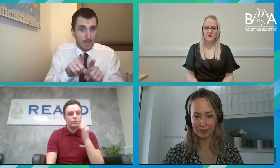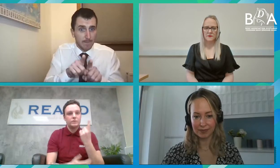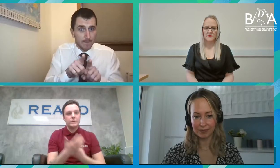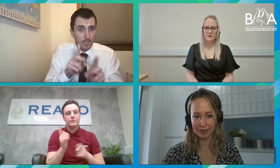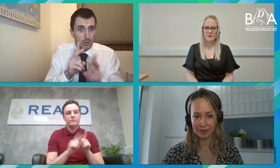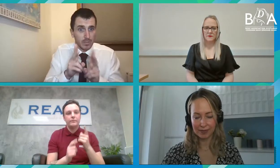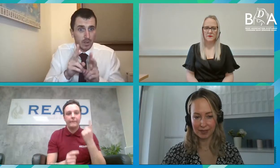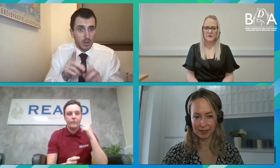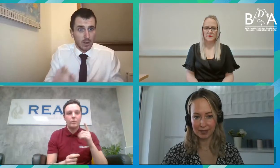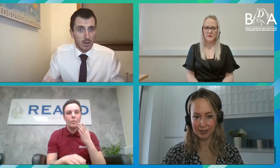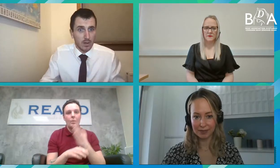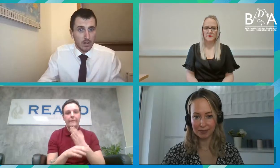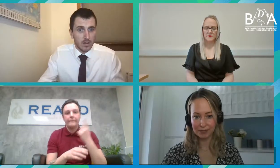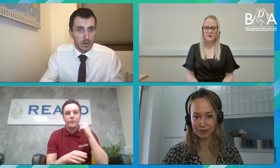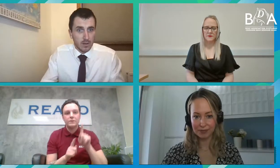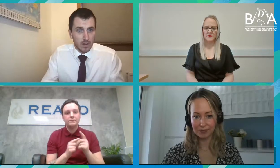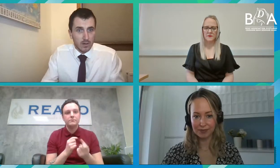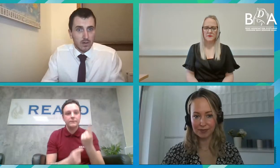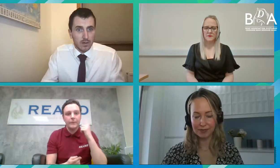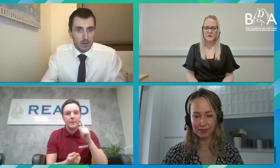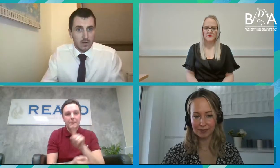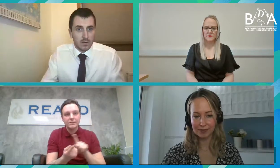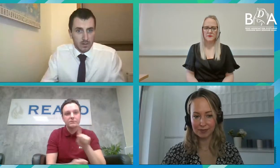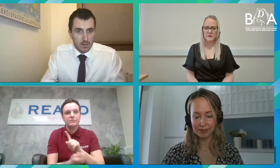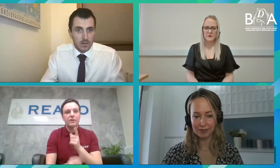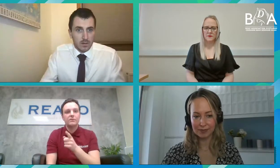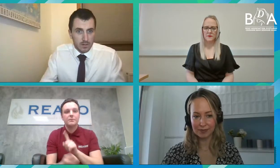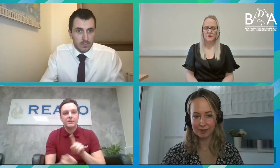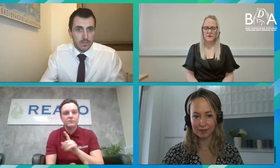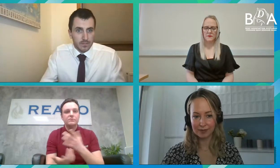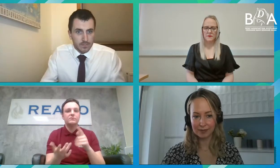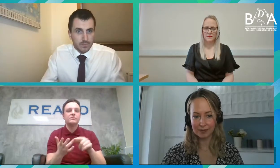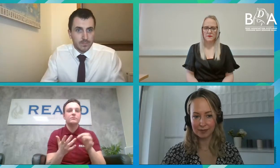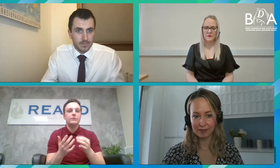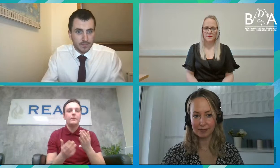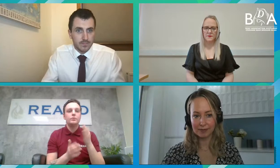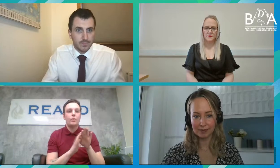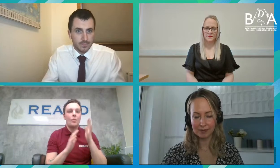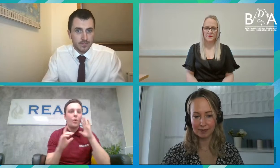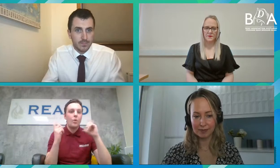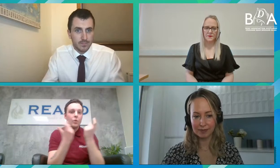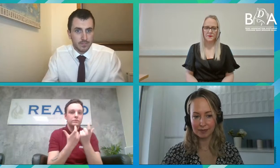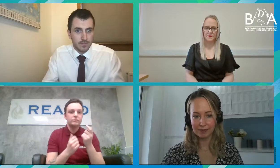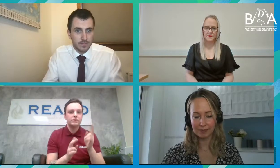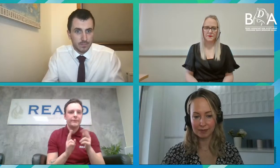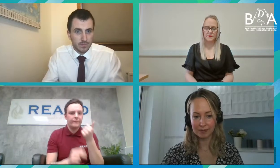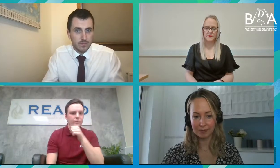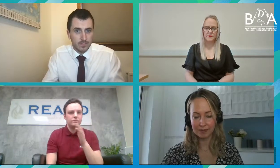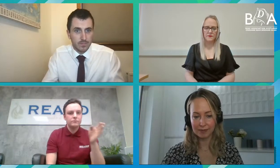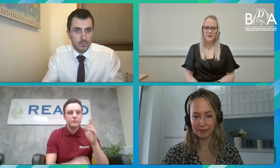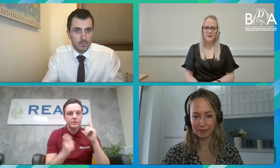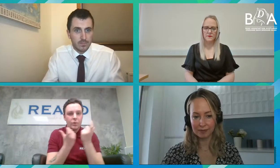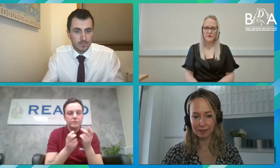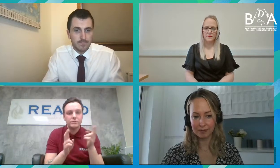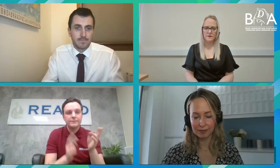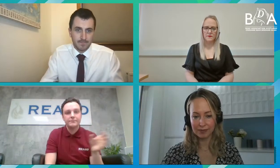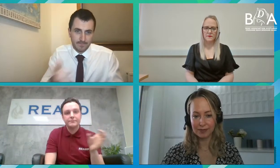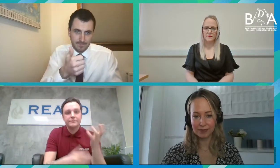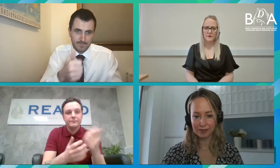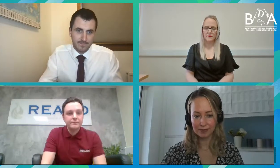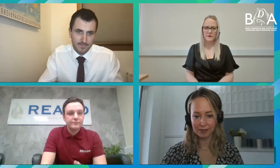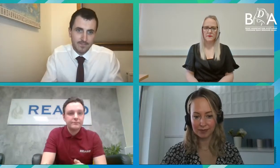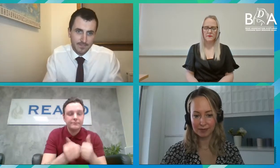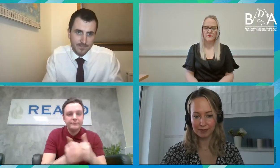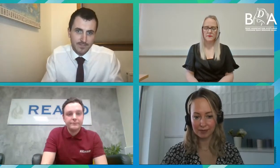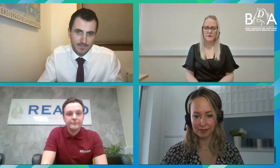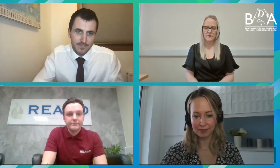So that you had communication support in the workplace too. Yes, I can get access to communication support for meetings,